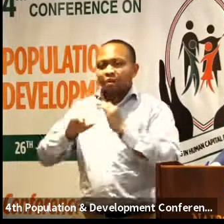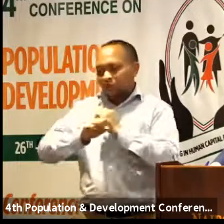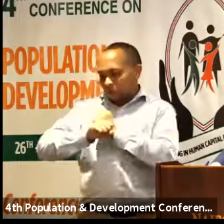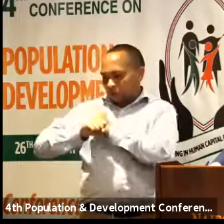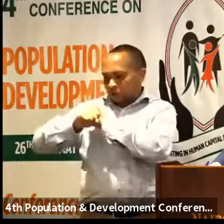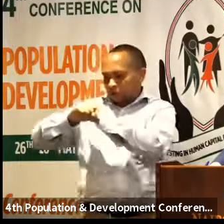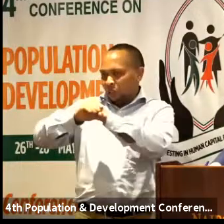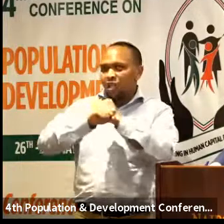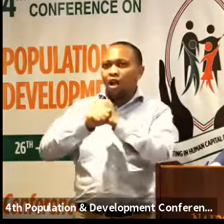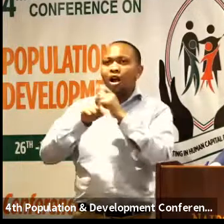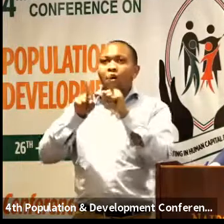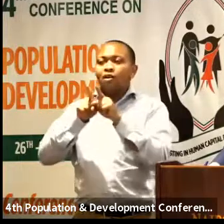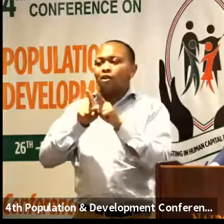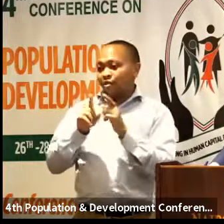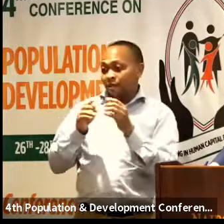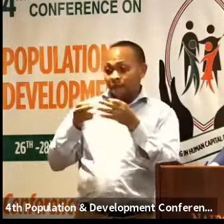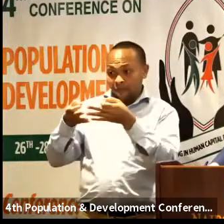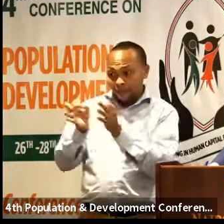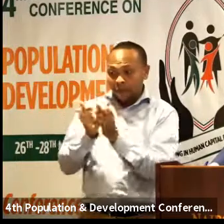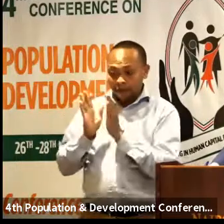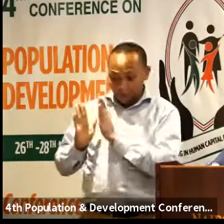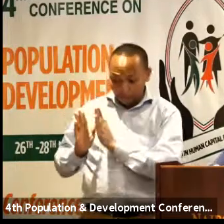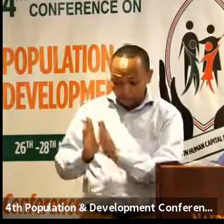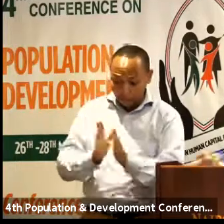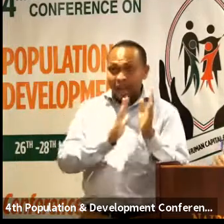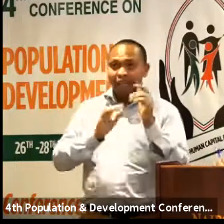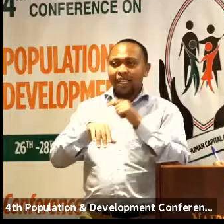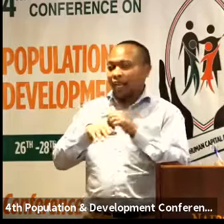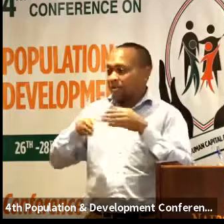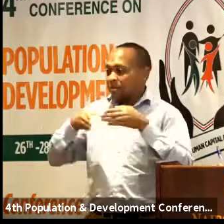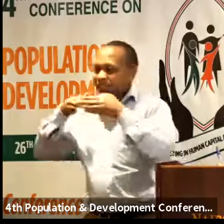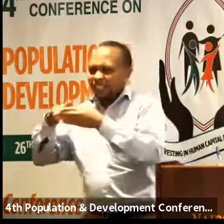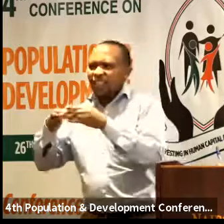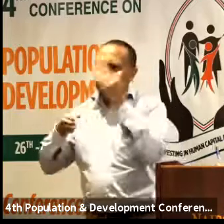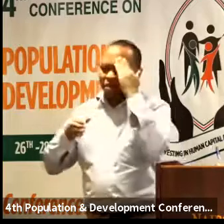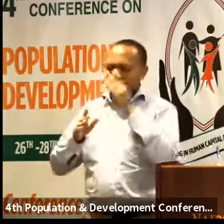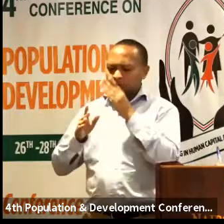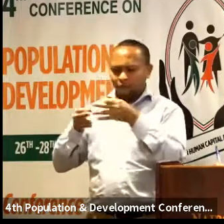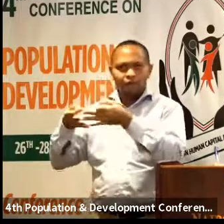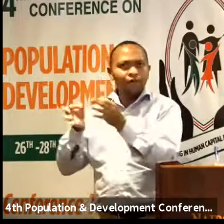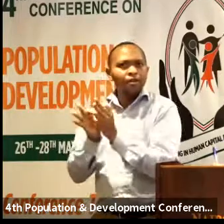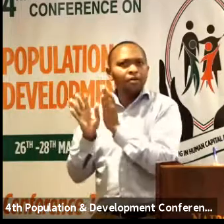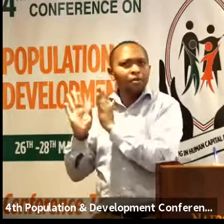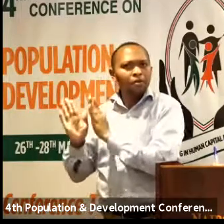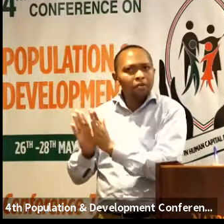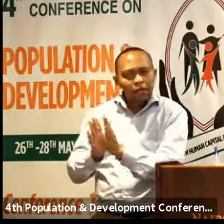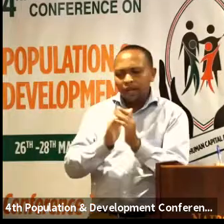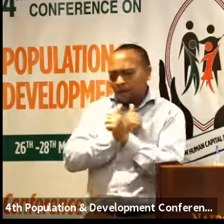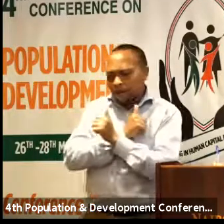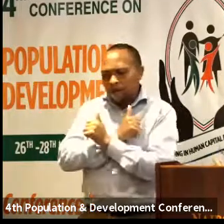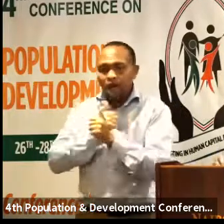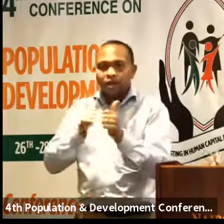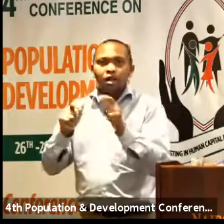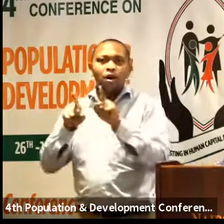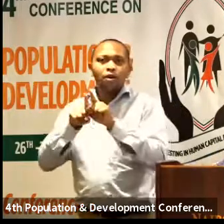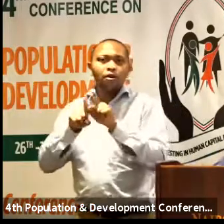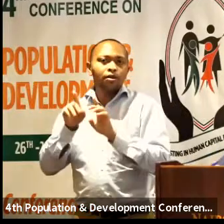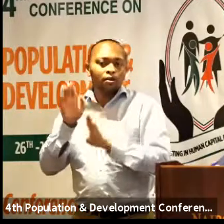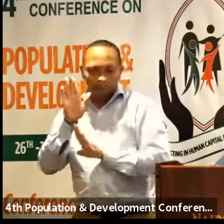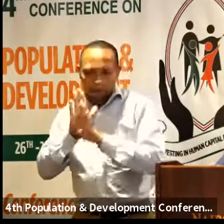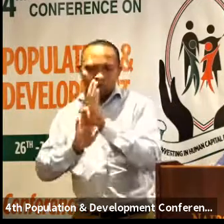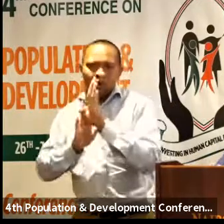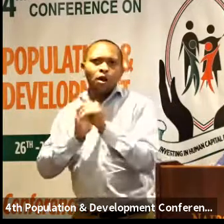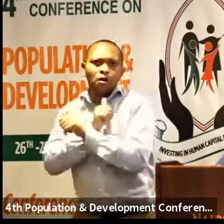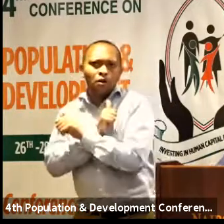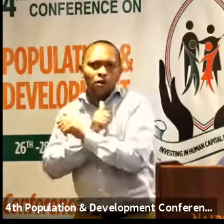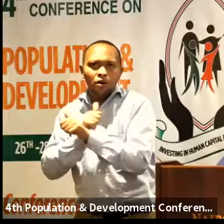family planning methods in place so that we can protect our nation and just ensure that we have sustainable growth and development for